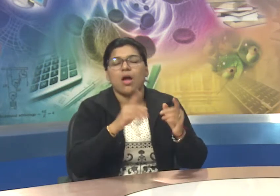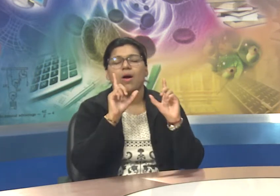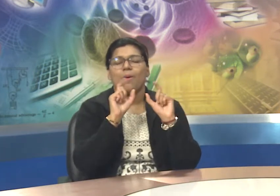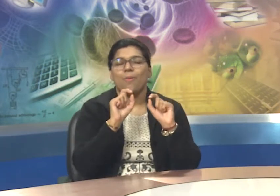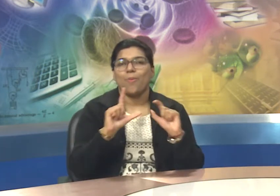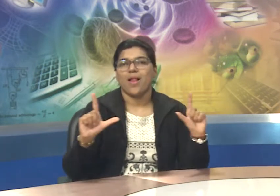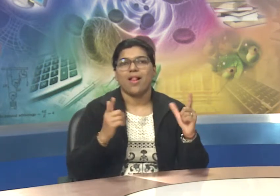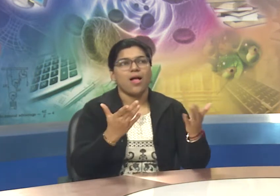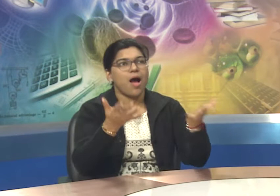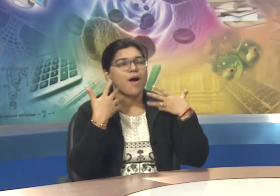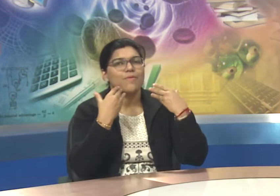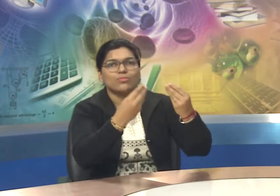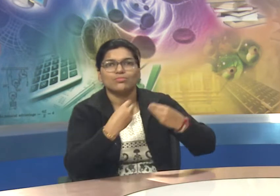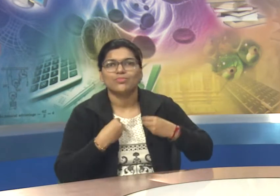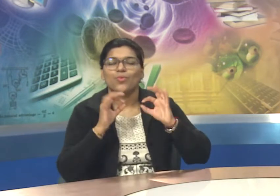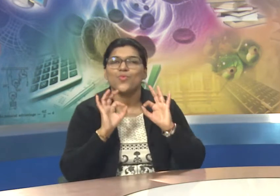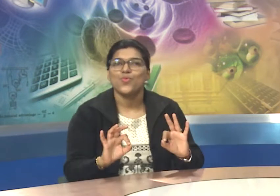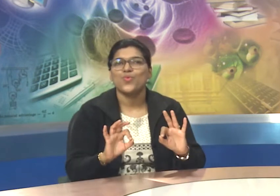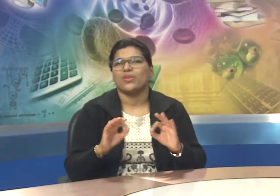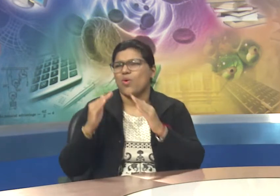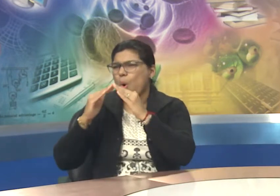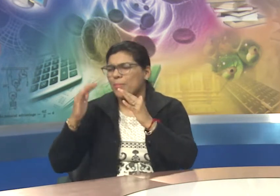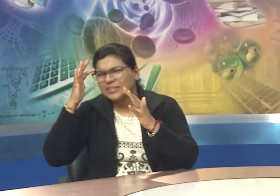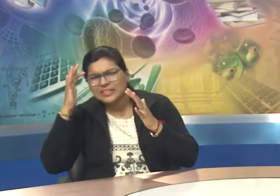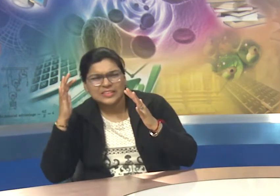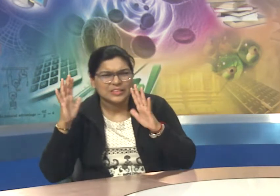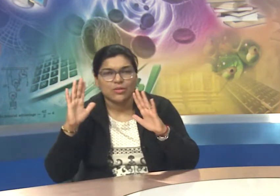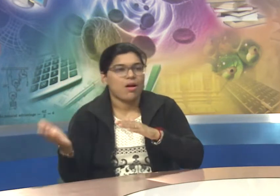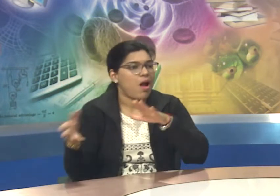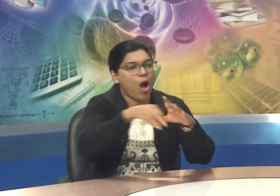Its cool shade affords welcome relief